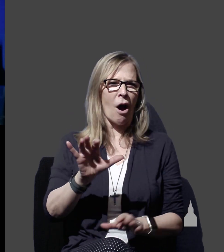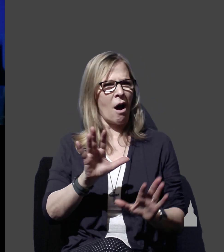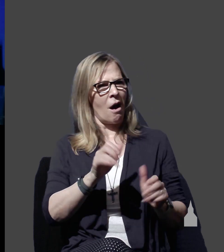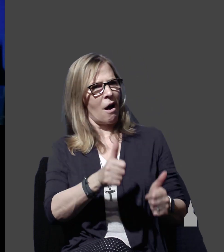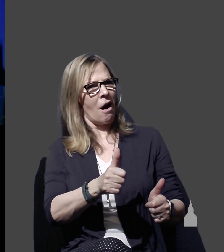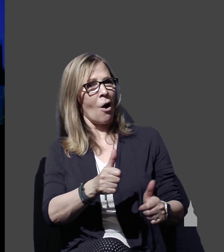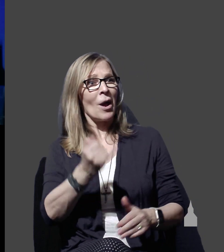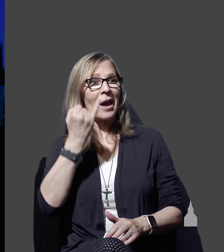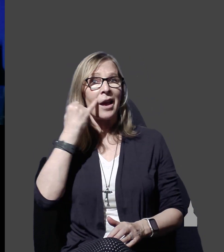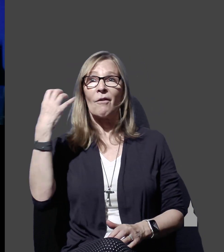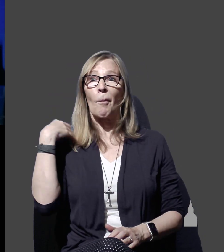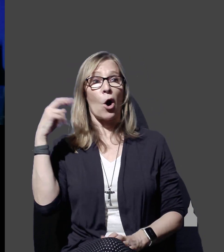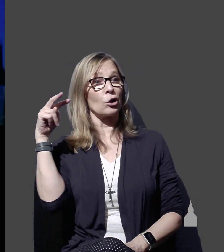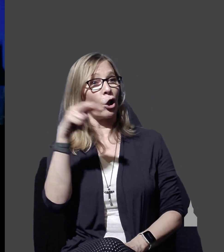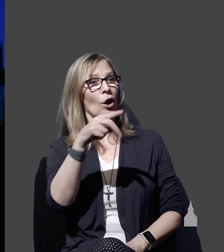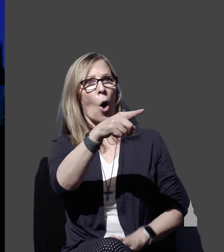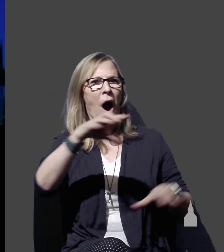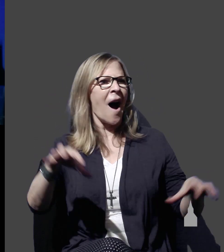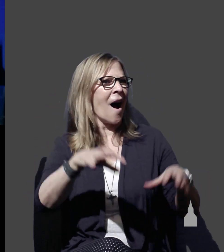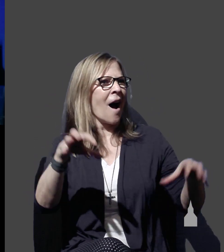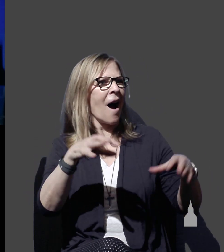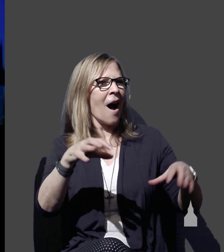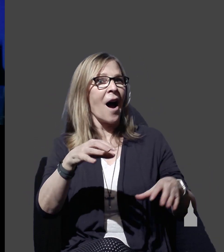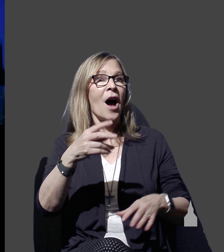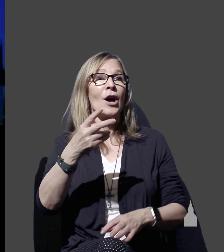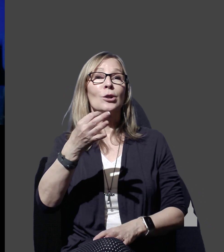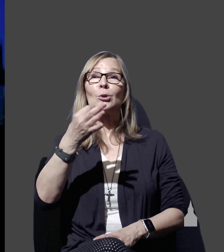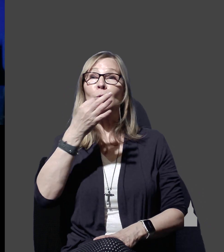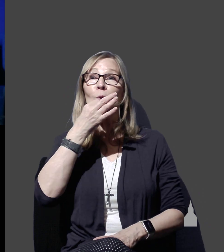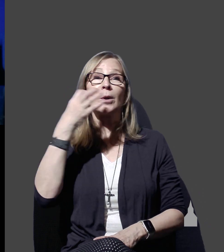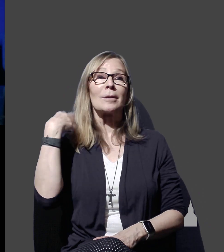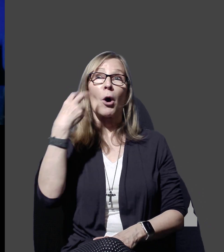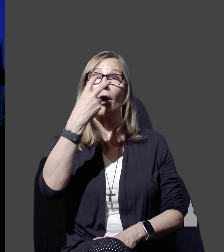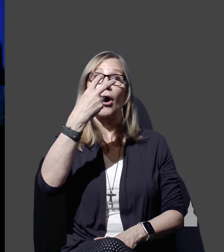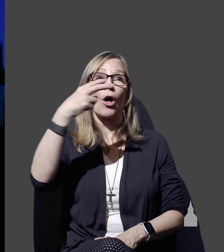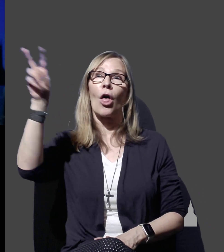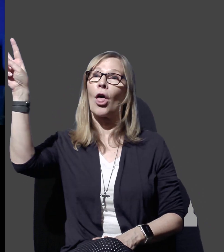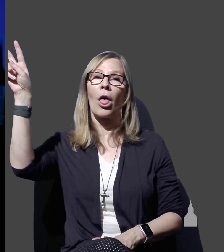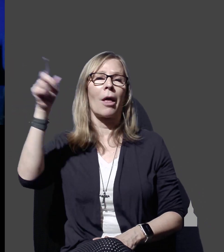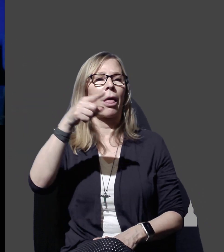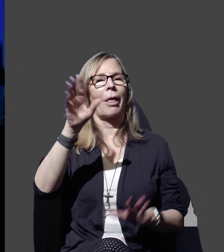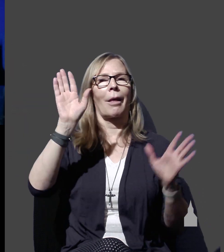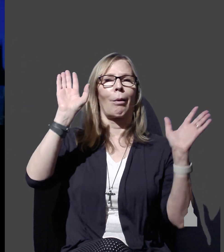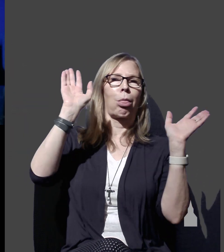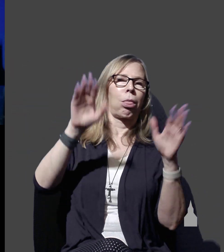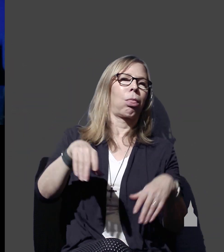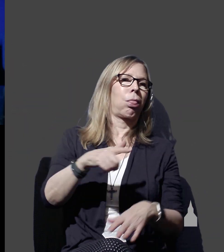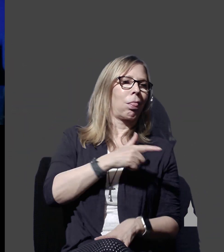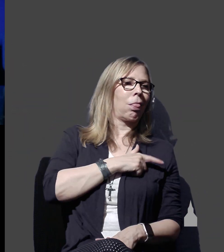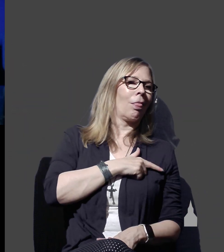employees if the boss is looking. But as soon as somebody's not watching, they're lazy and they do whatever they want.